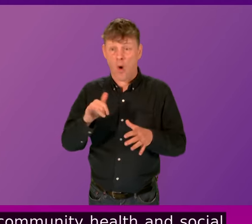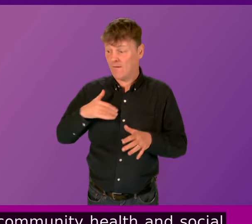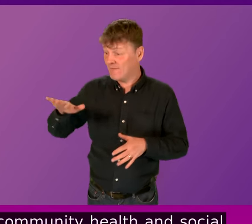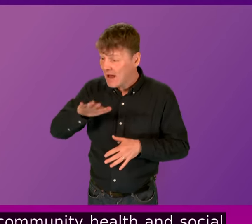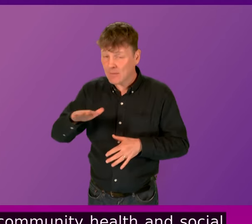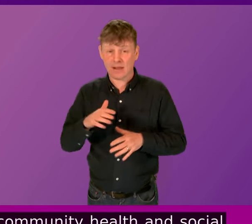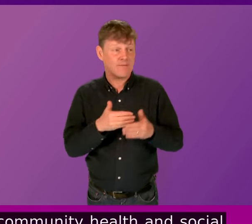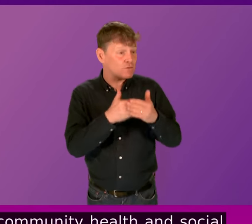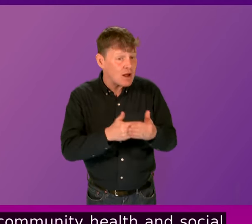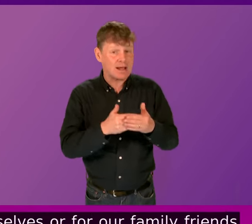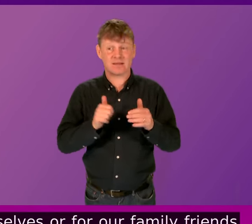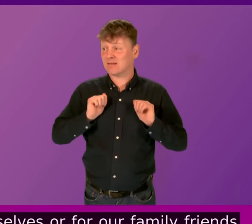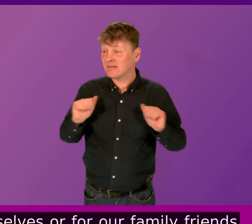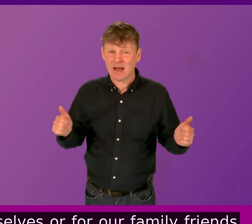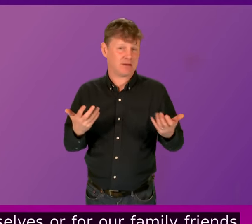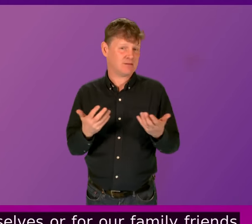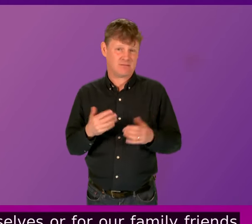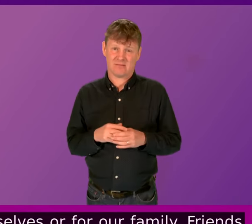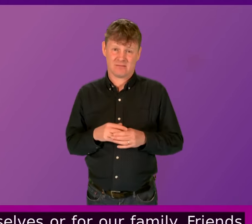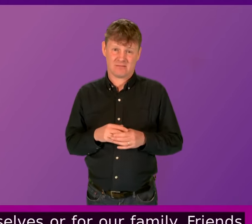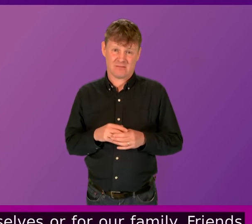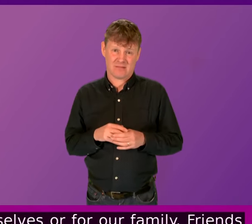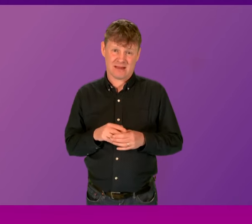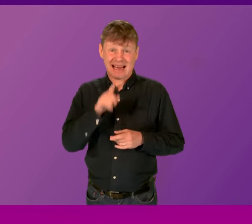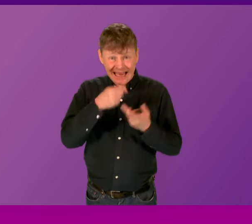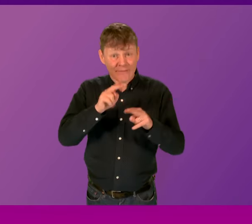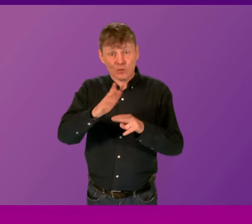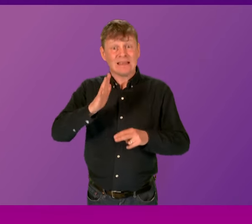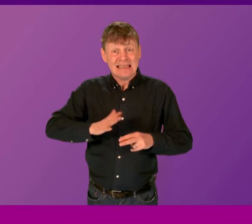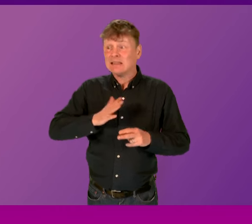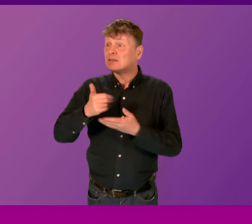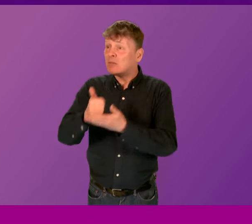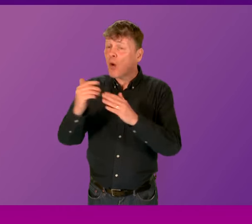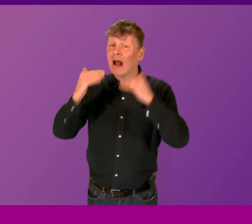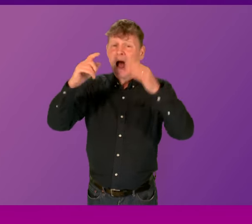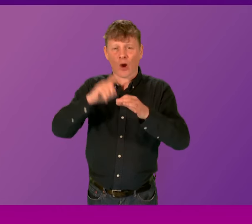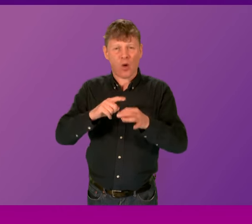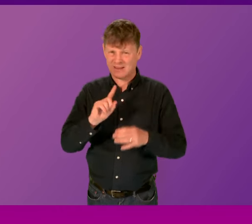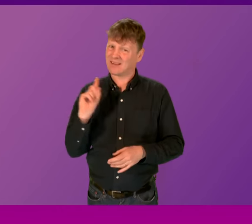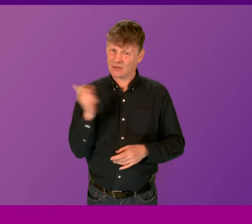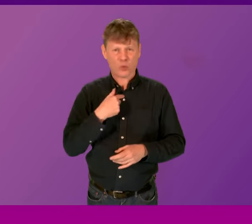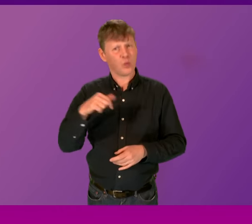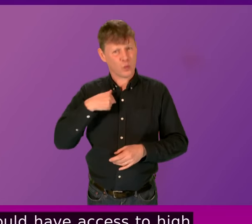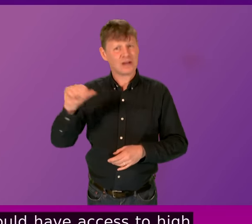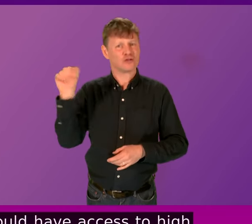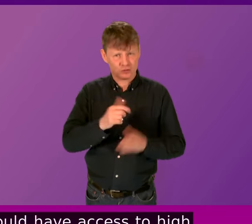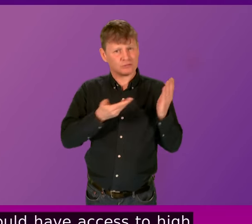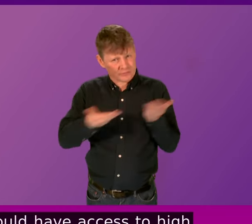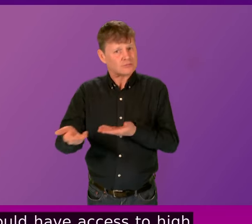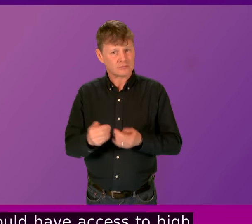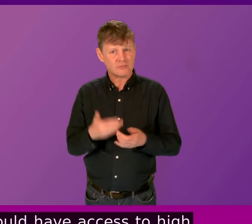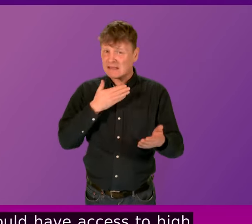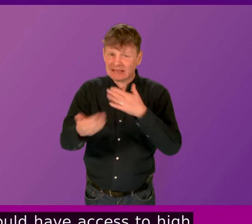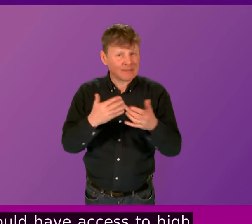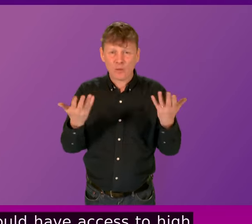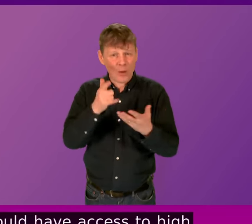neighbours. Everyone who needs to should have access to high quality support from these services, regardless of where they live